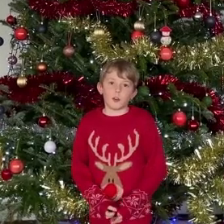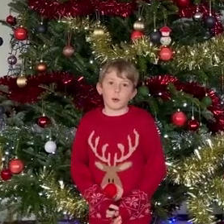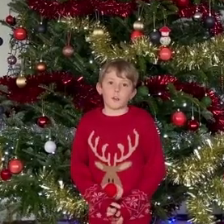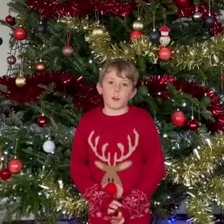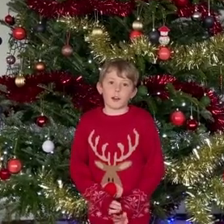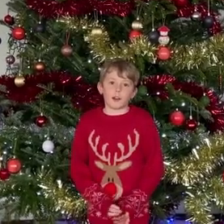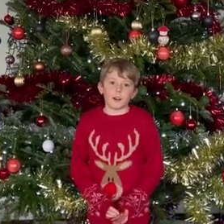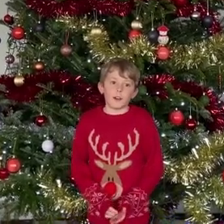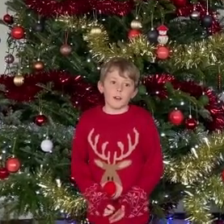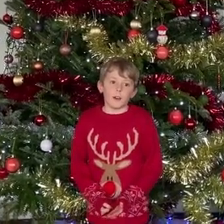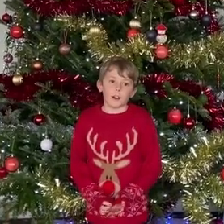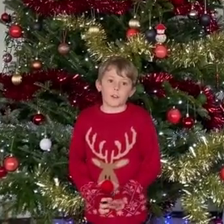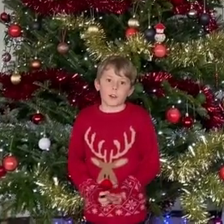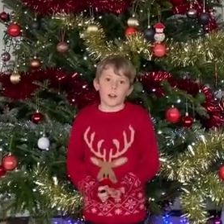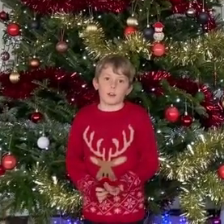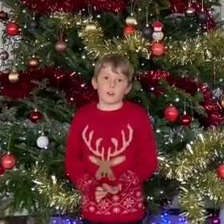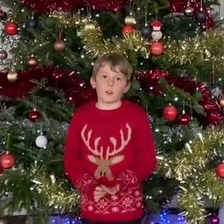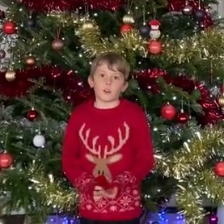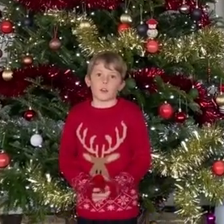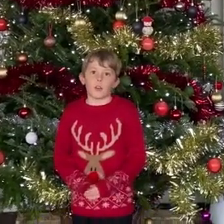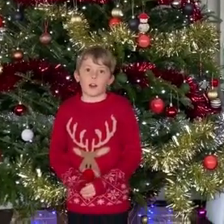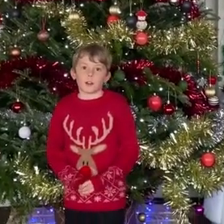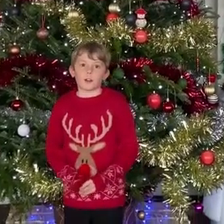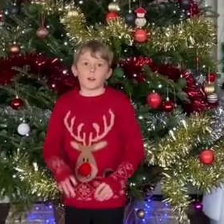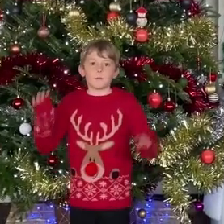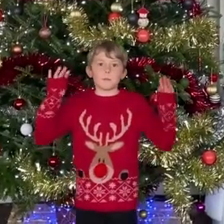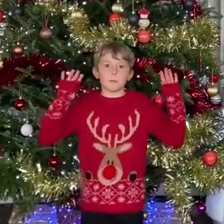on Friday. Thanks again, love is on Thank. Bye.